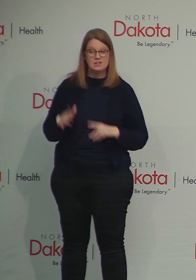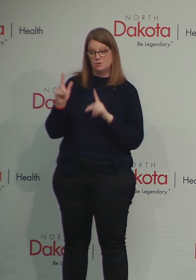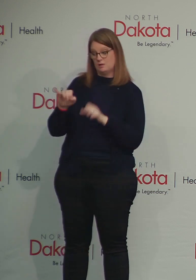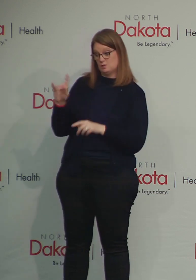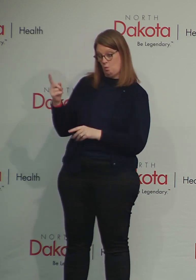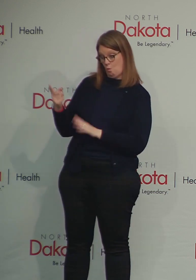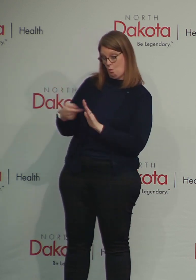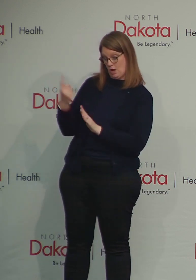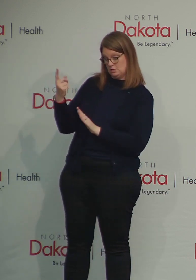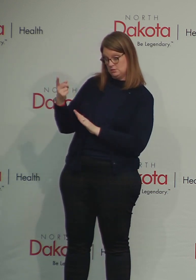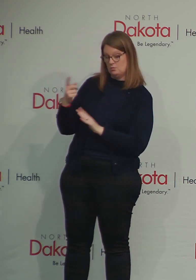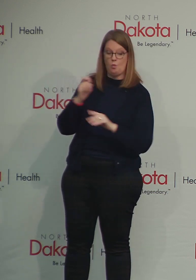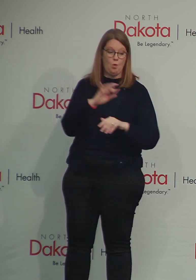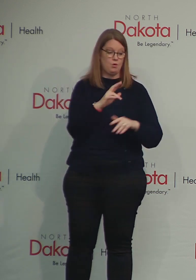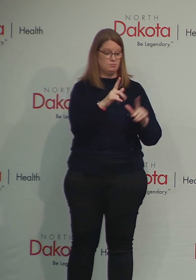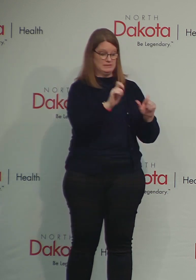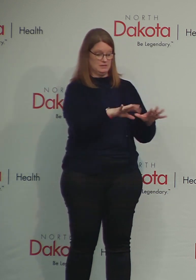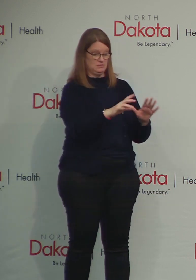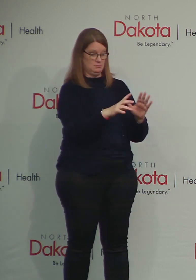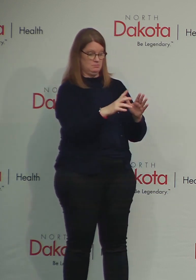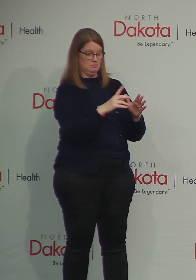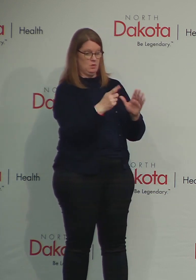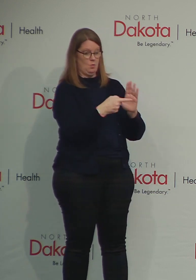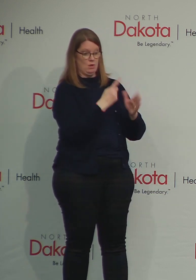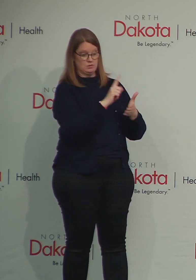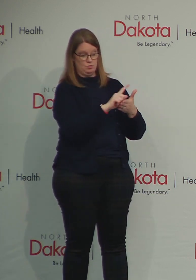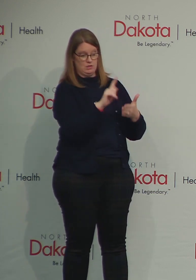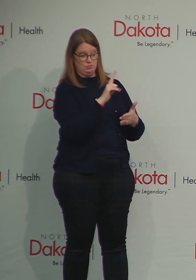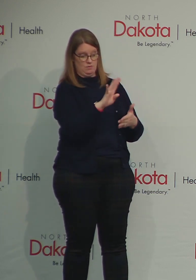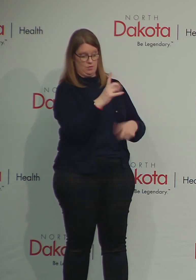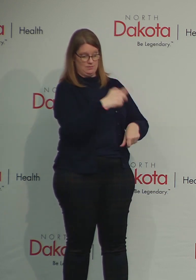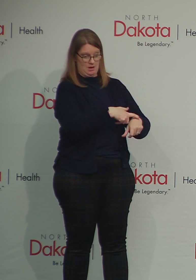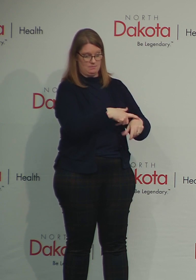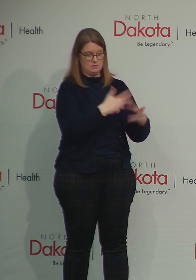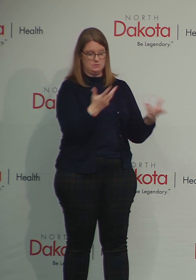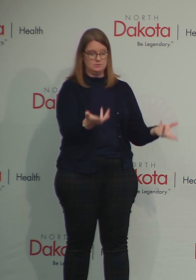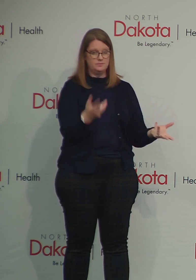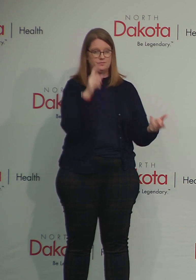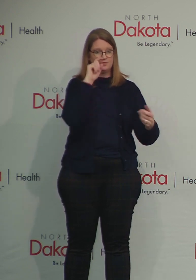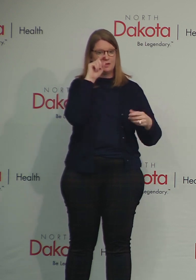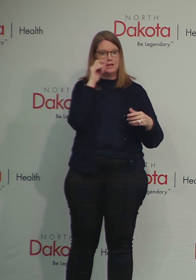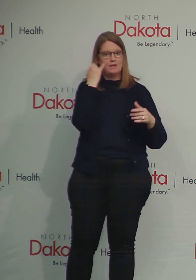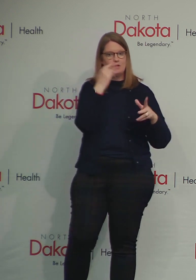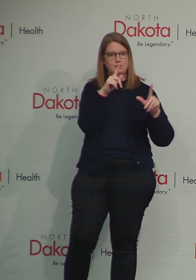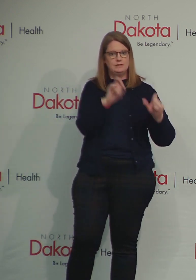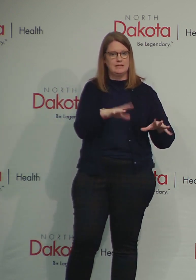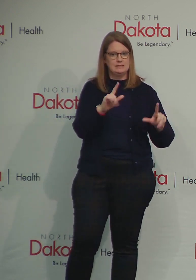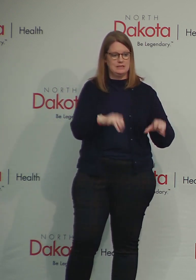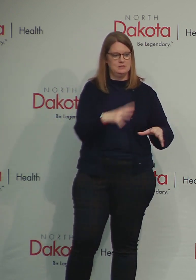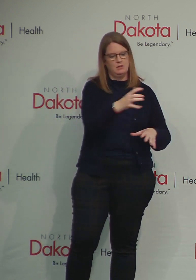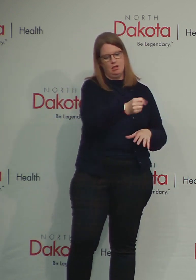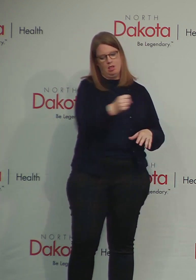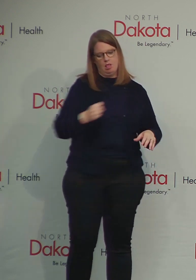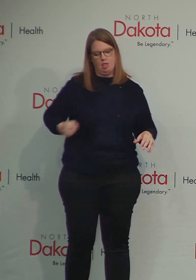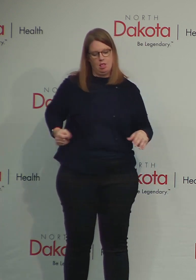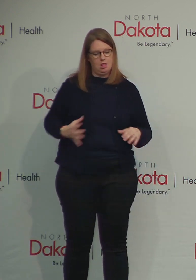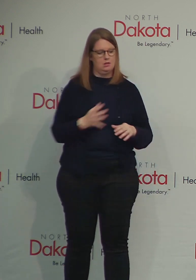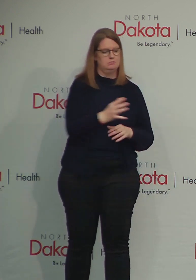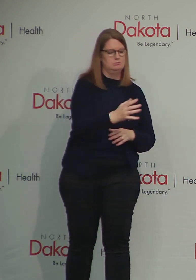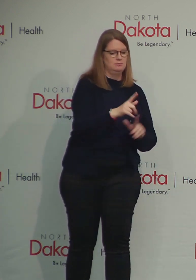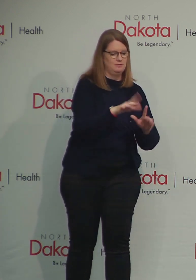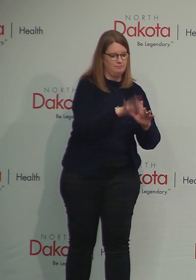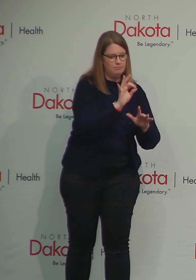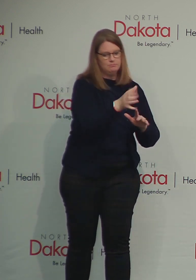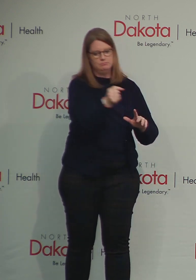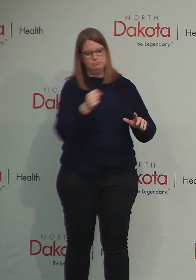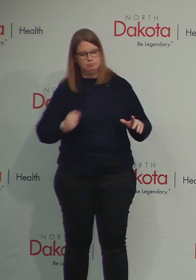test them once a week, 24 times. You test the same population, and each time you find a few positives, you pull them out of the system, find a few, pull them out. Pretty soon